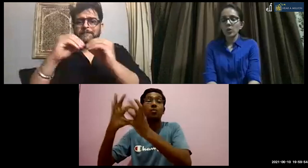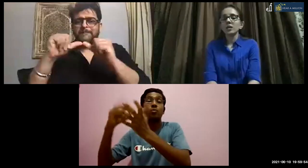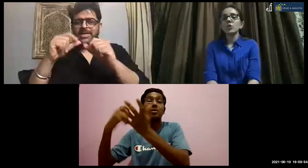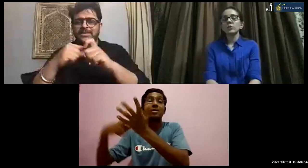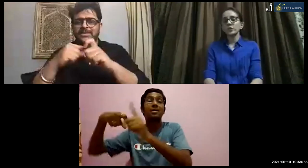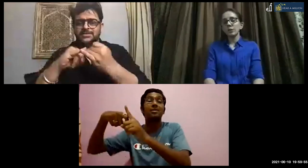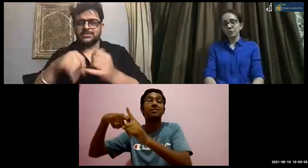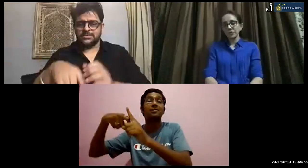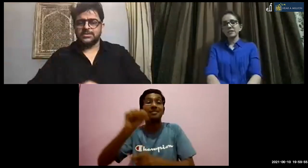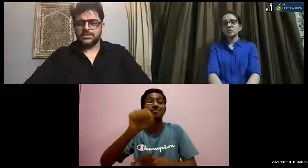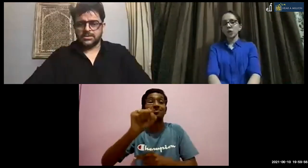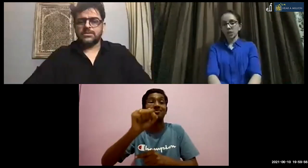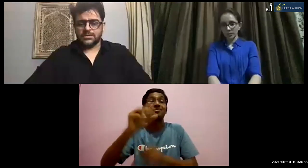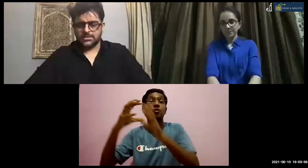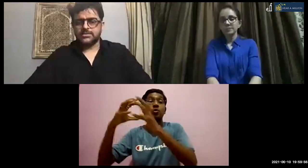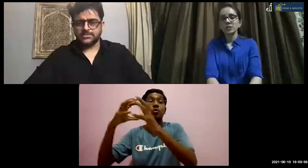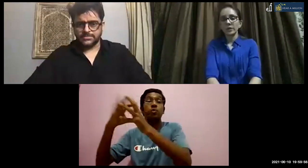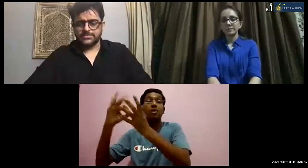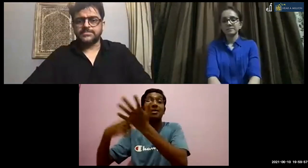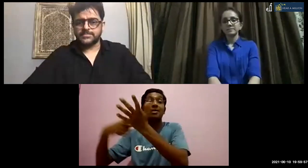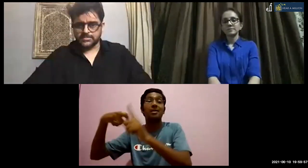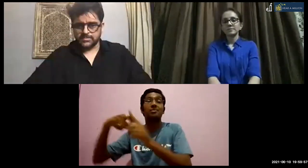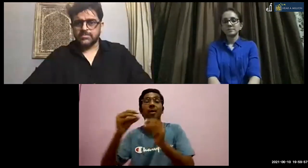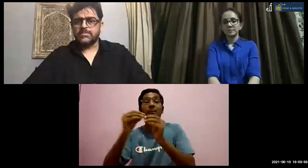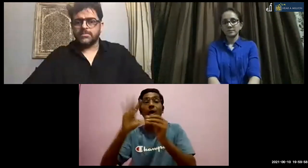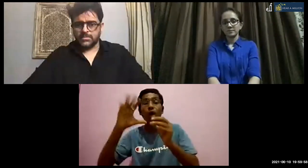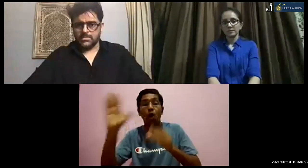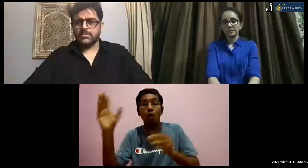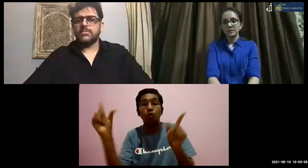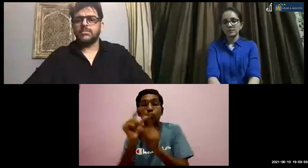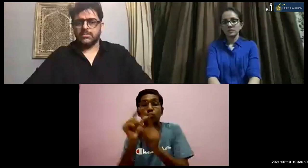based. Okay, we do community based. Okay.